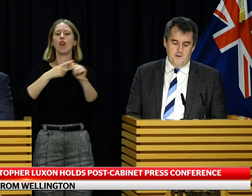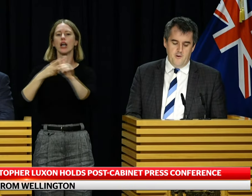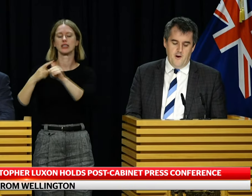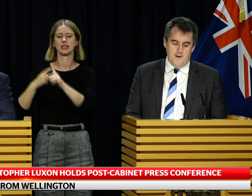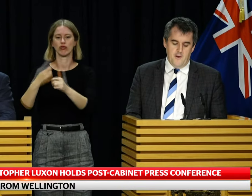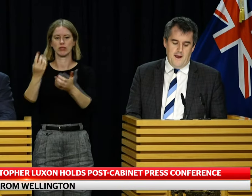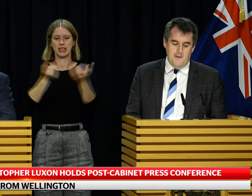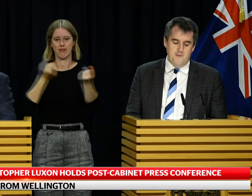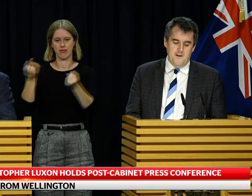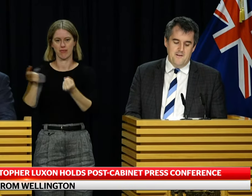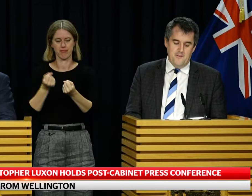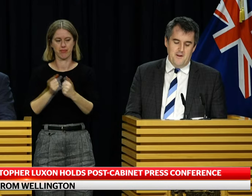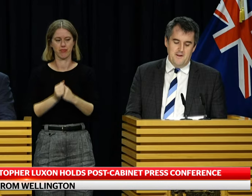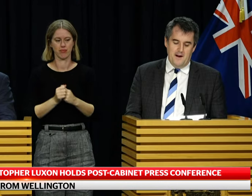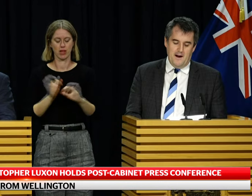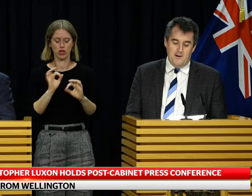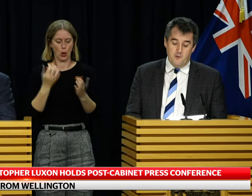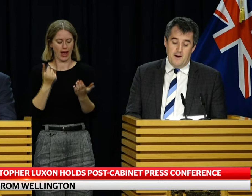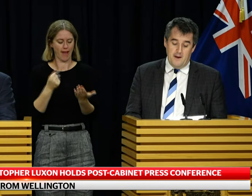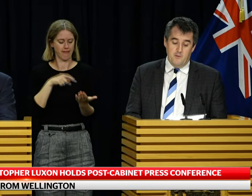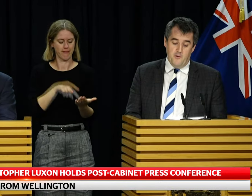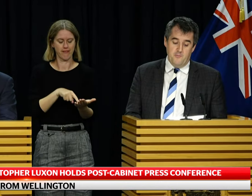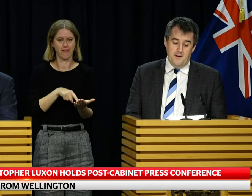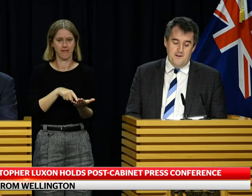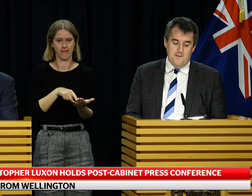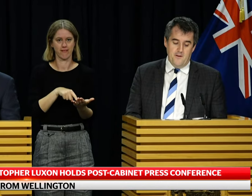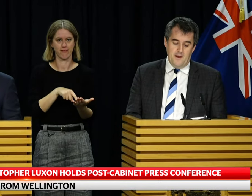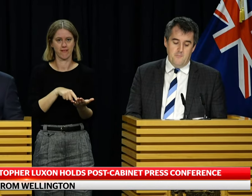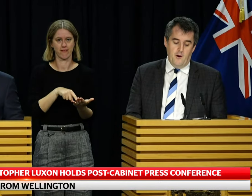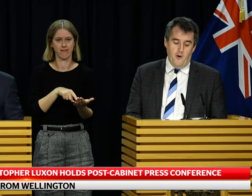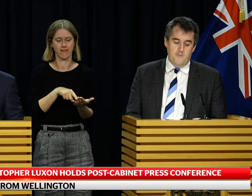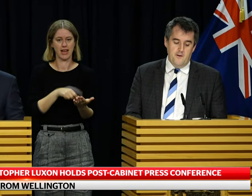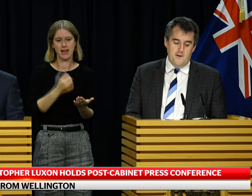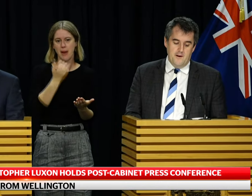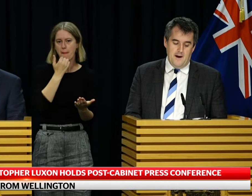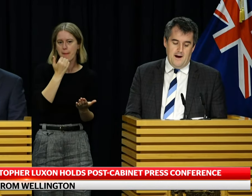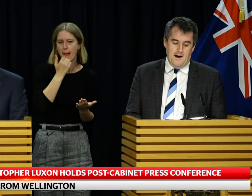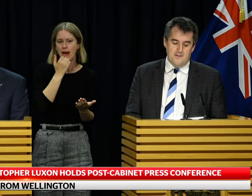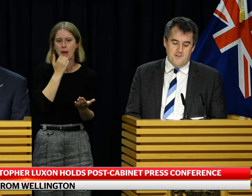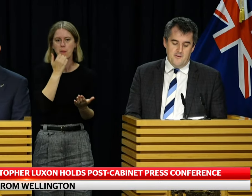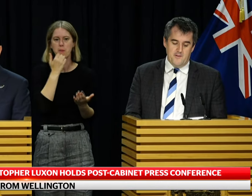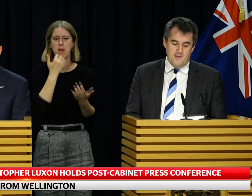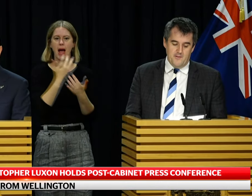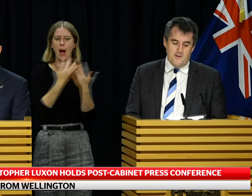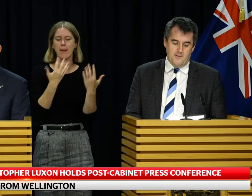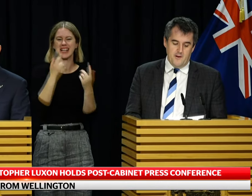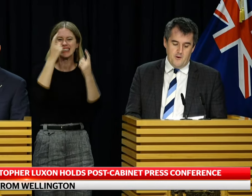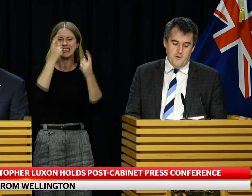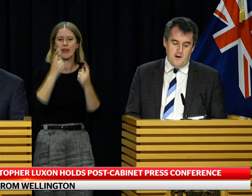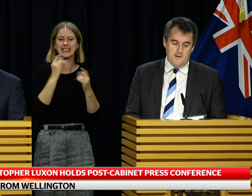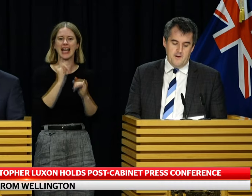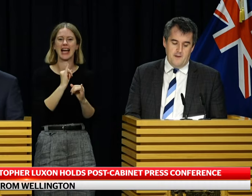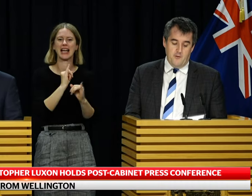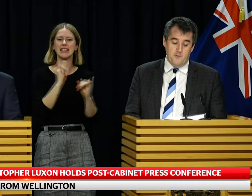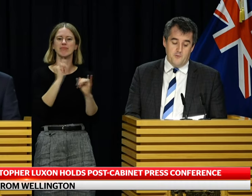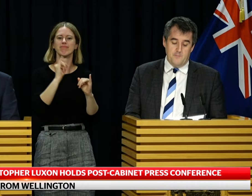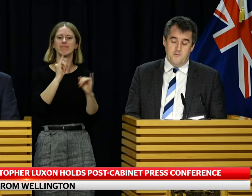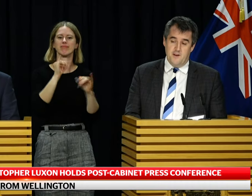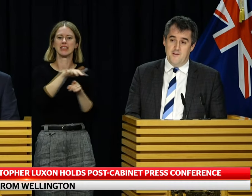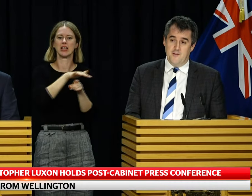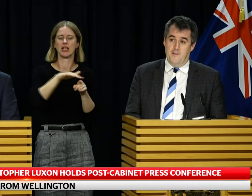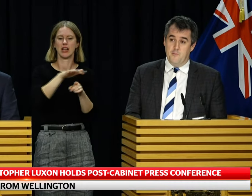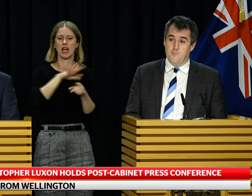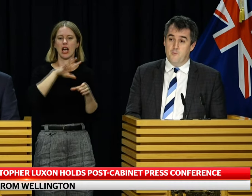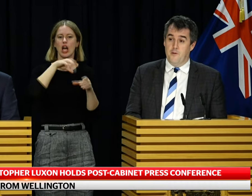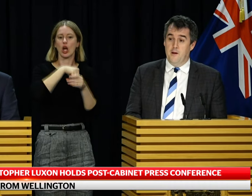matters. I don't have the right here with me the number of serious incidents, including from